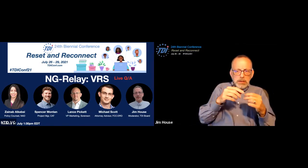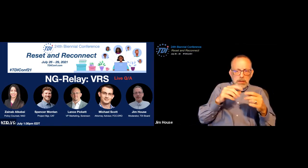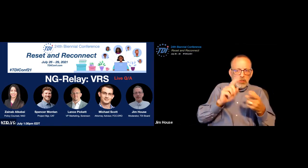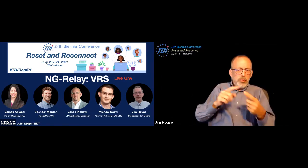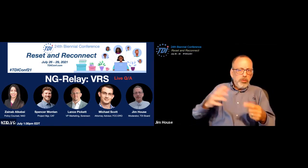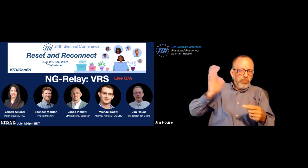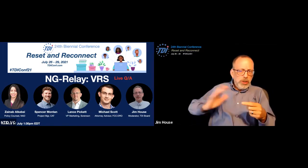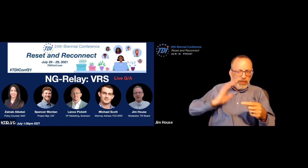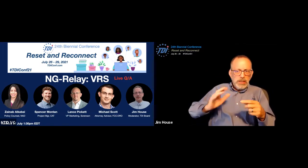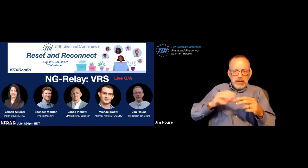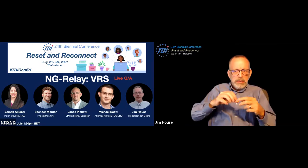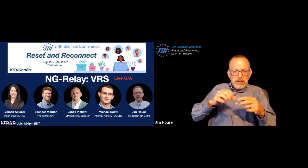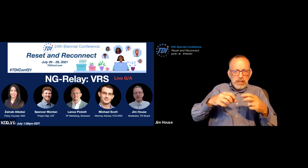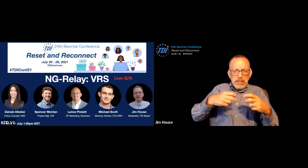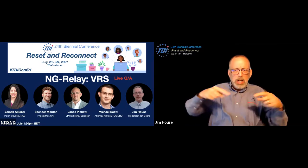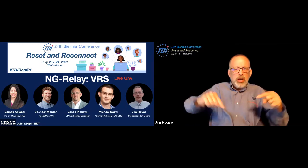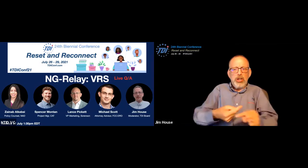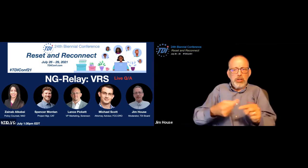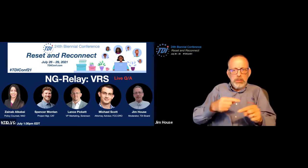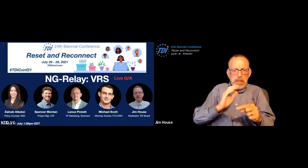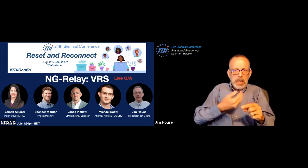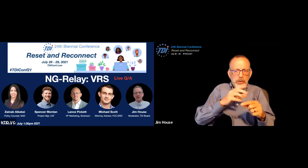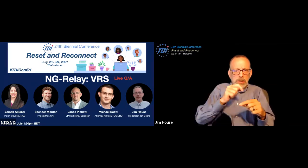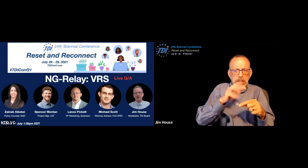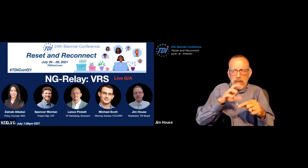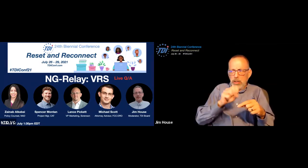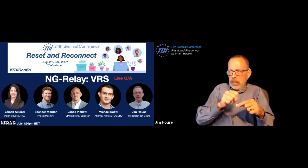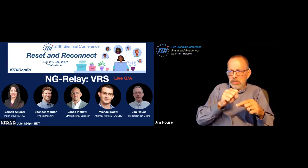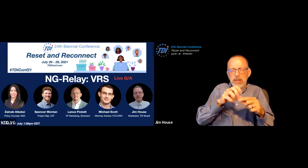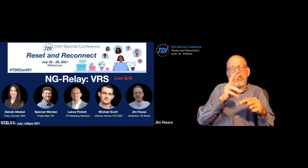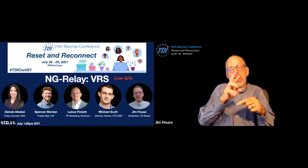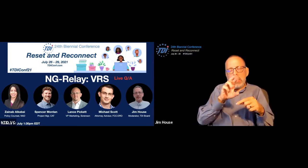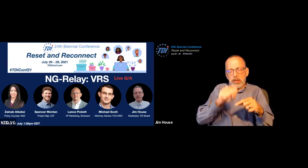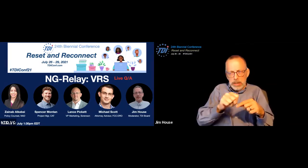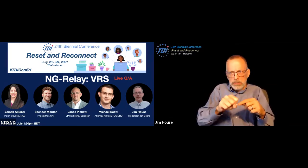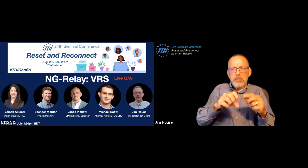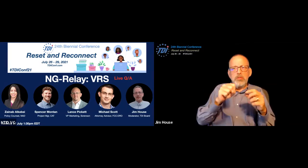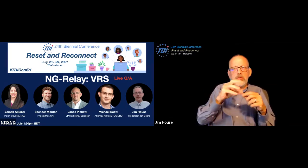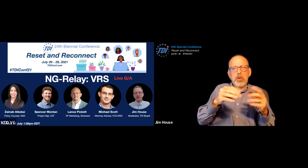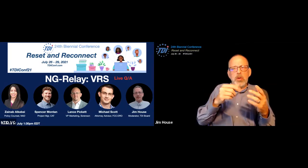do we rather go back to the pre-COVID rules?